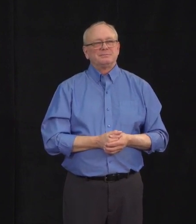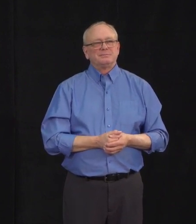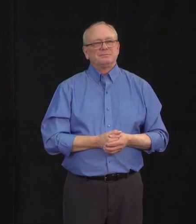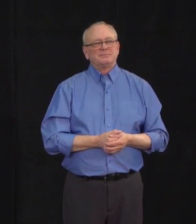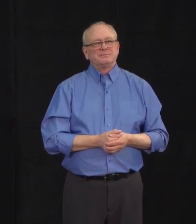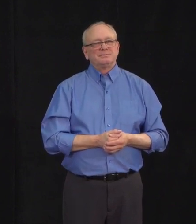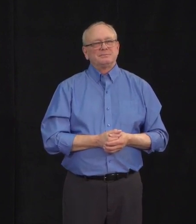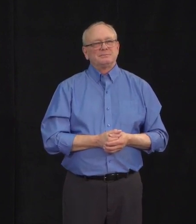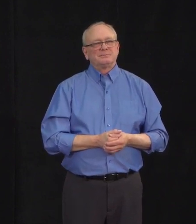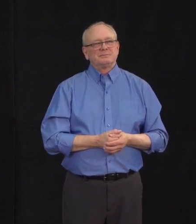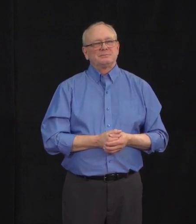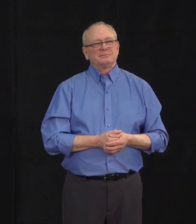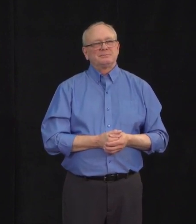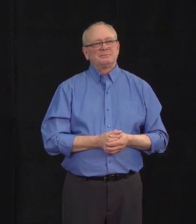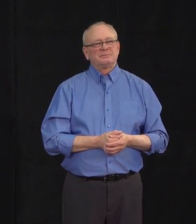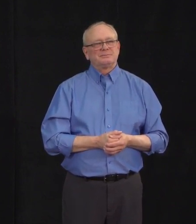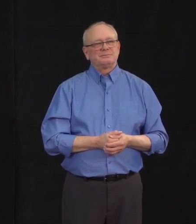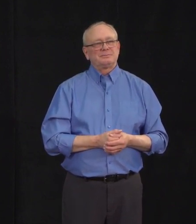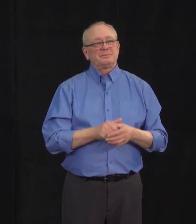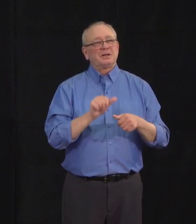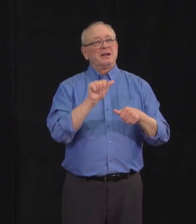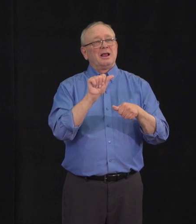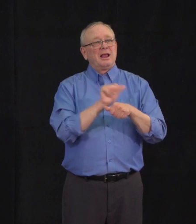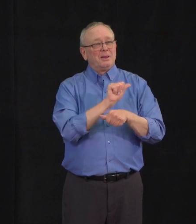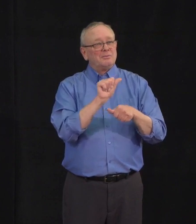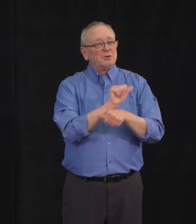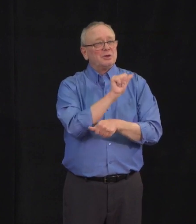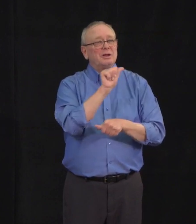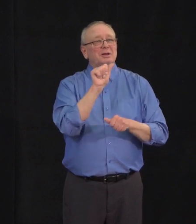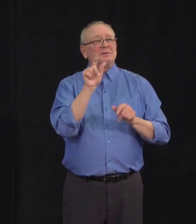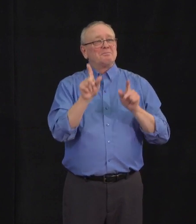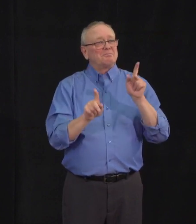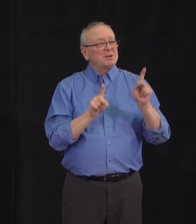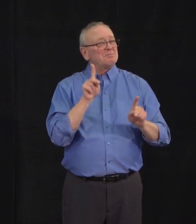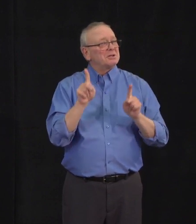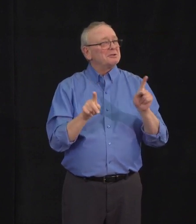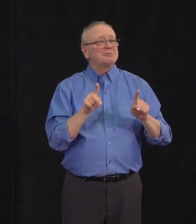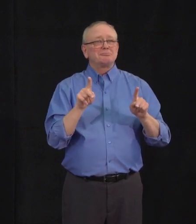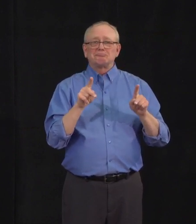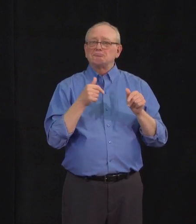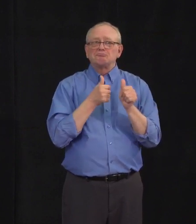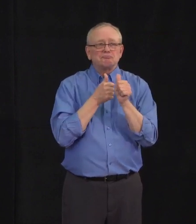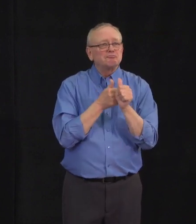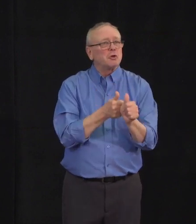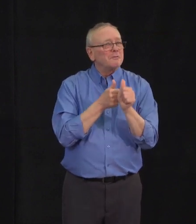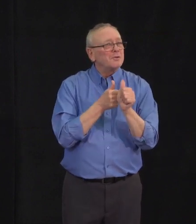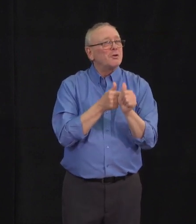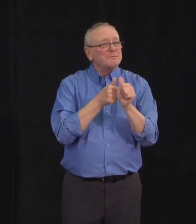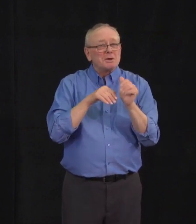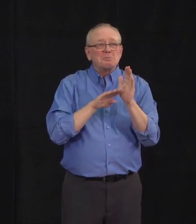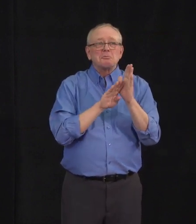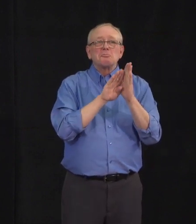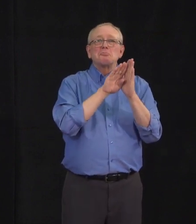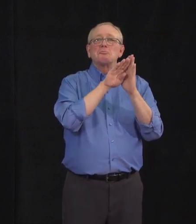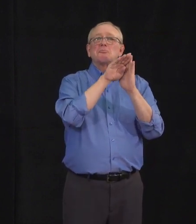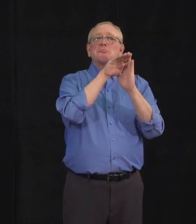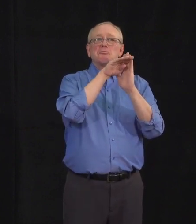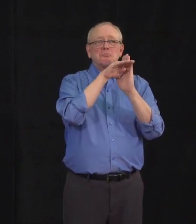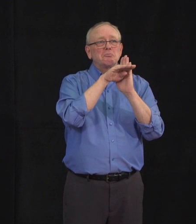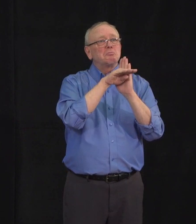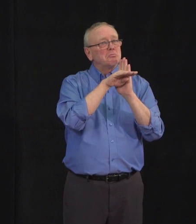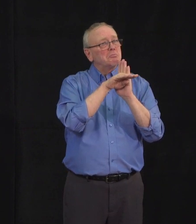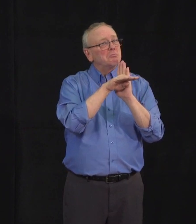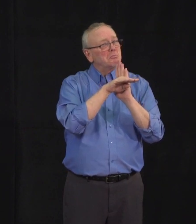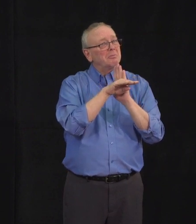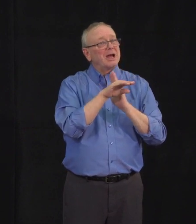quite well with our efforts to flatten the curve, but I understand that as soon as restrictions are relaxed, we face the risk of reigniting this